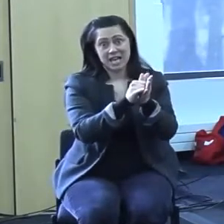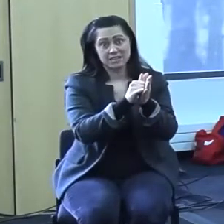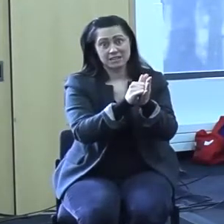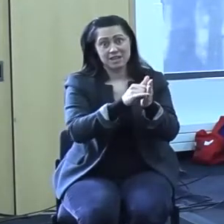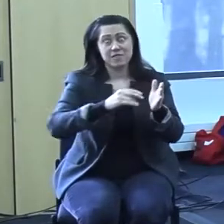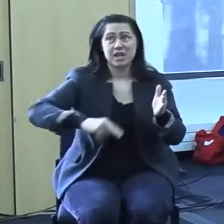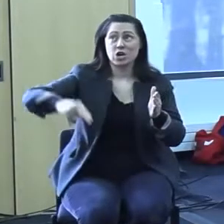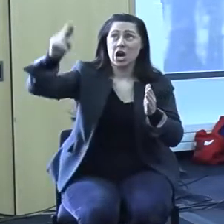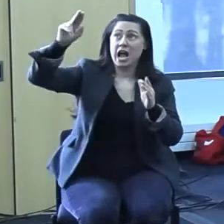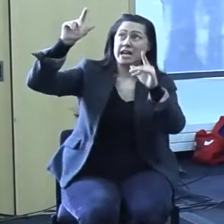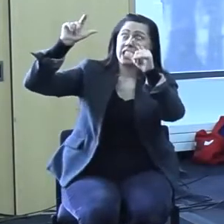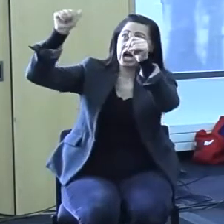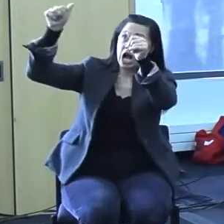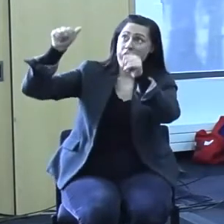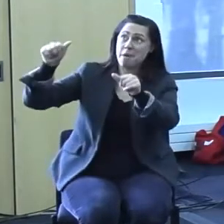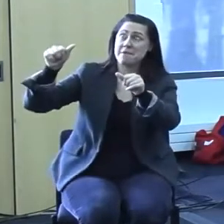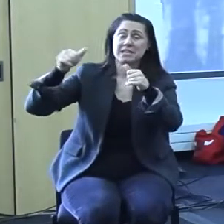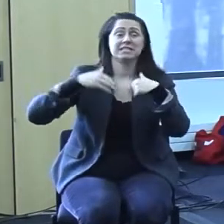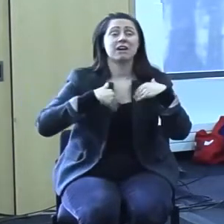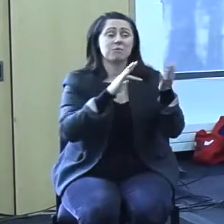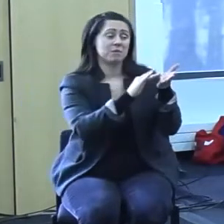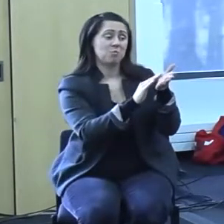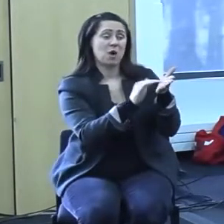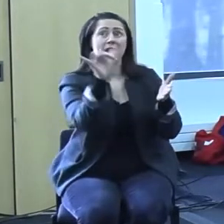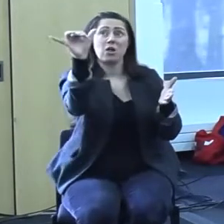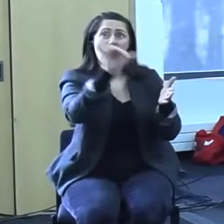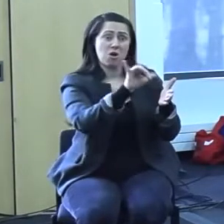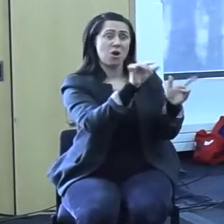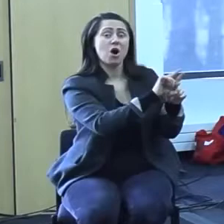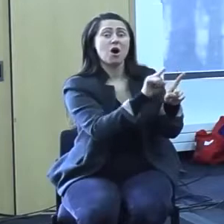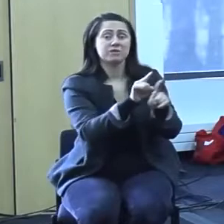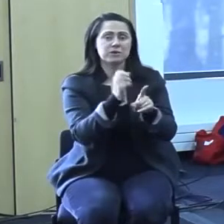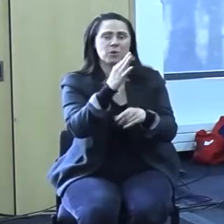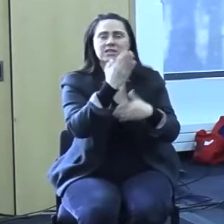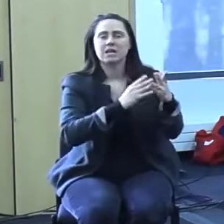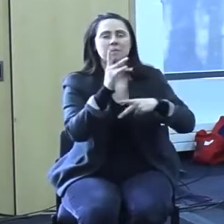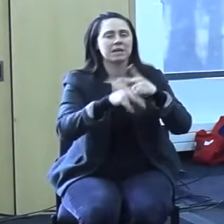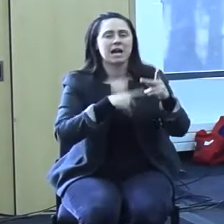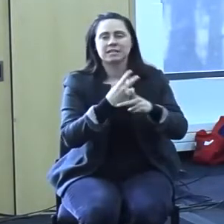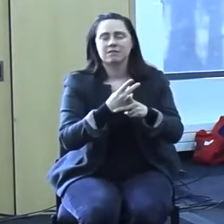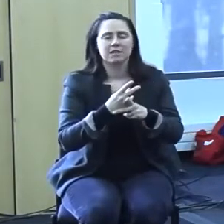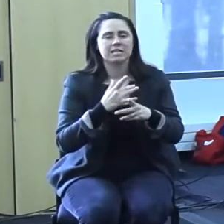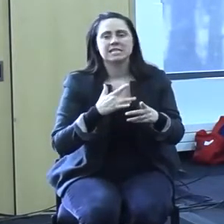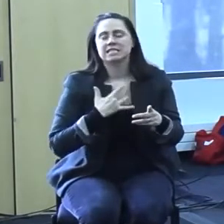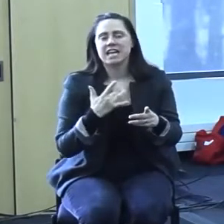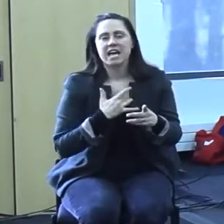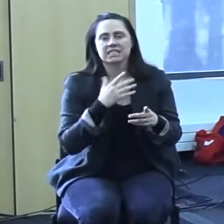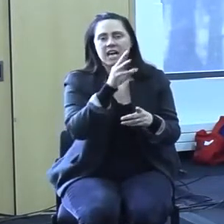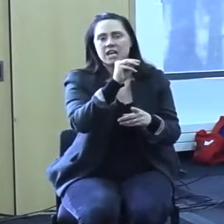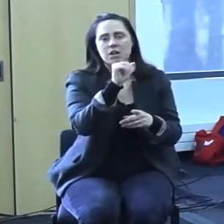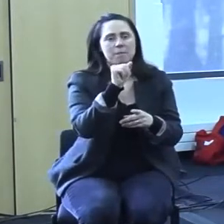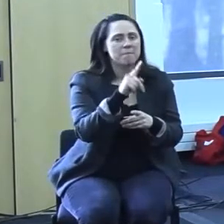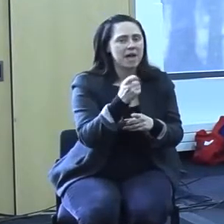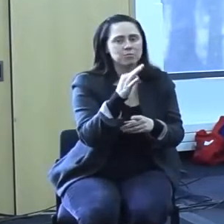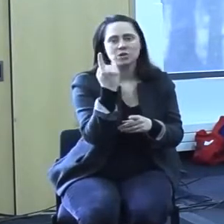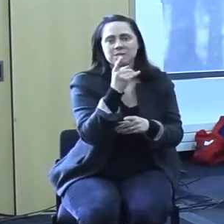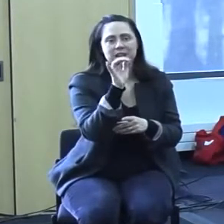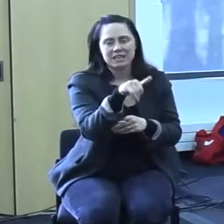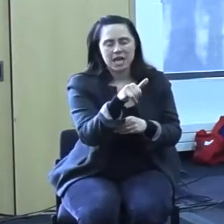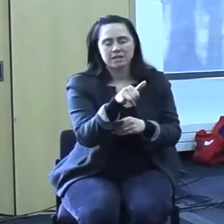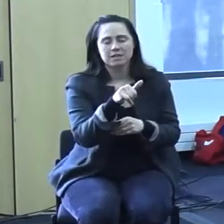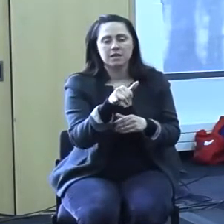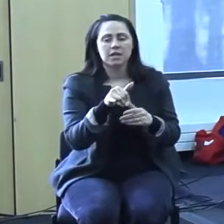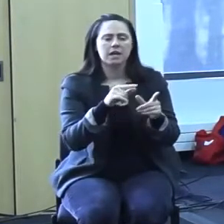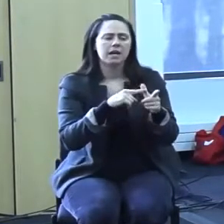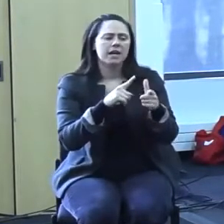high up or something like that, to have it in Braille, or even like some kind of tactile map or something.